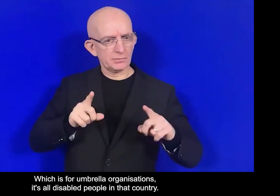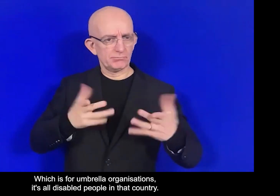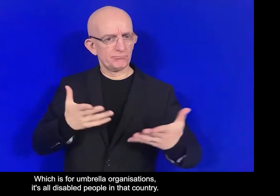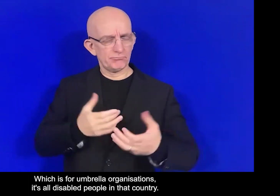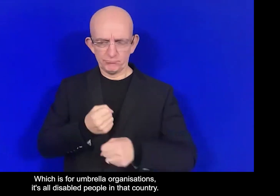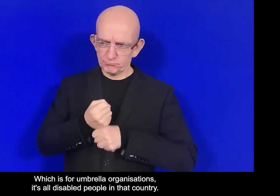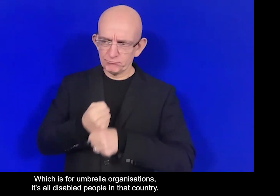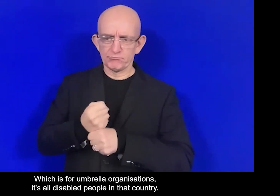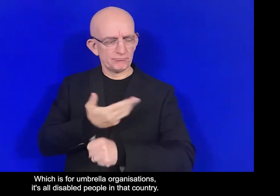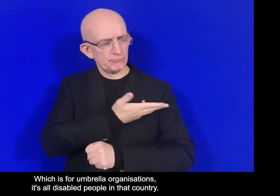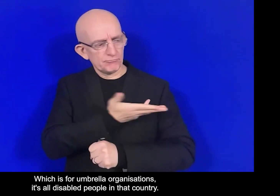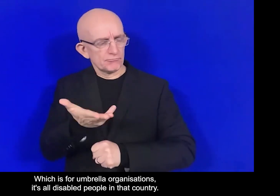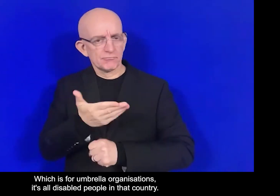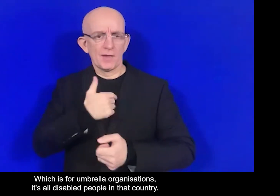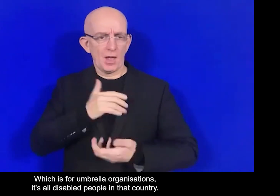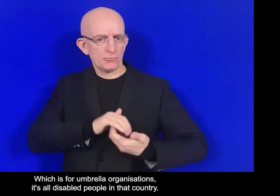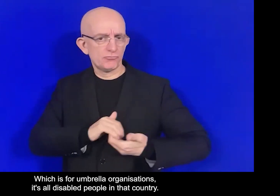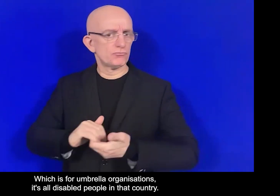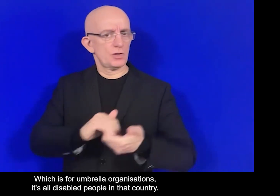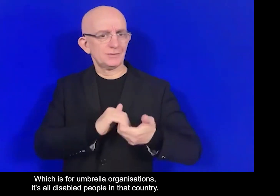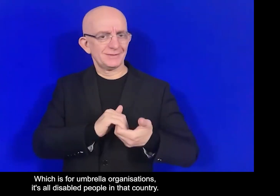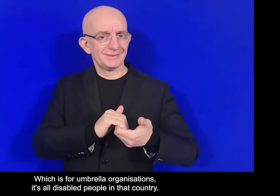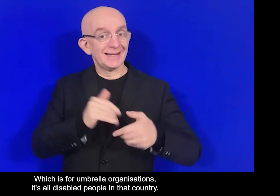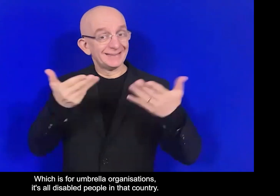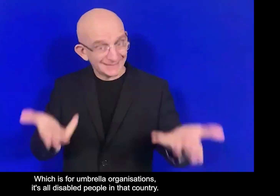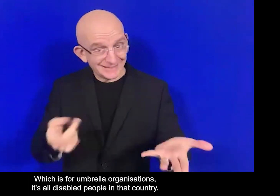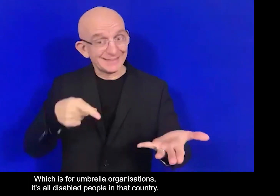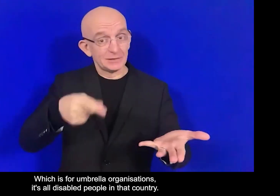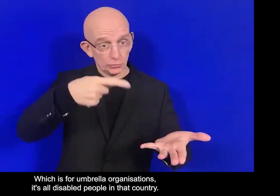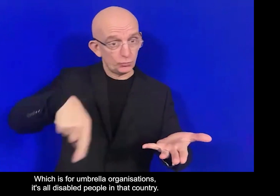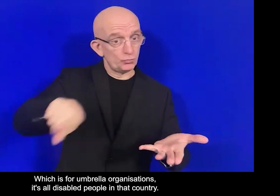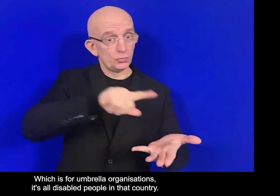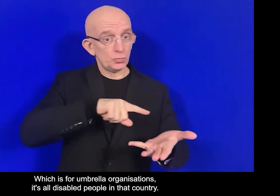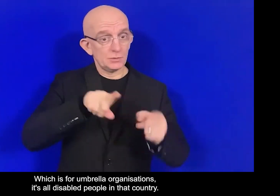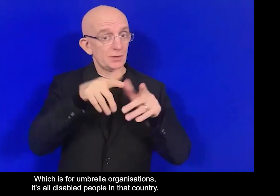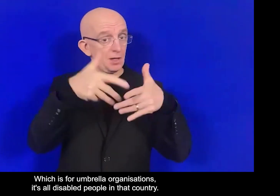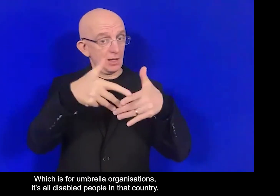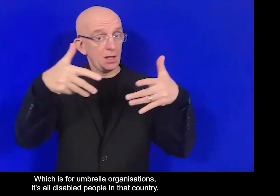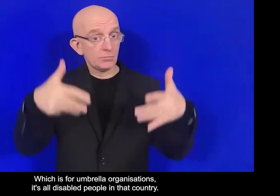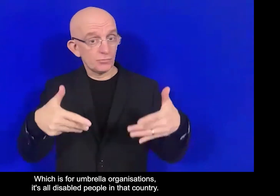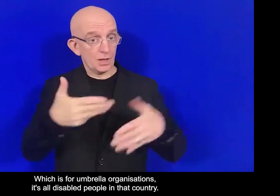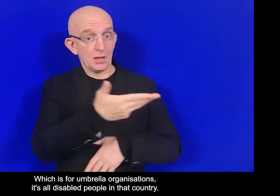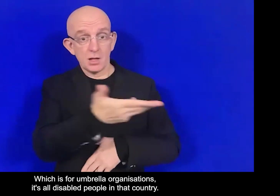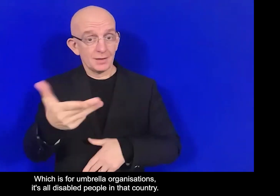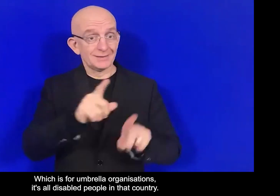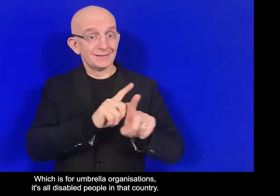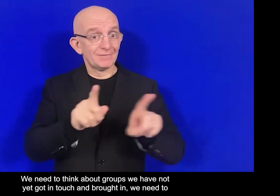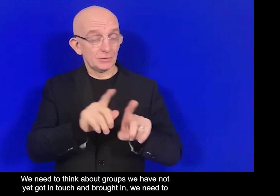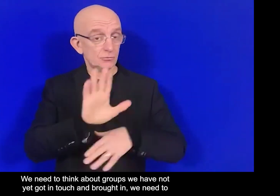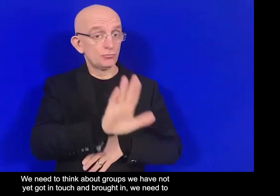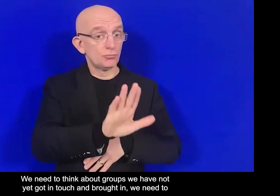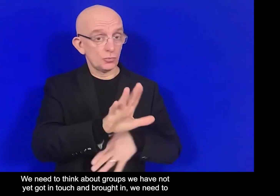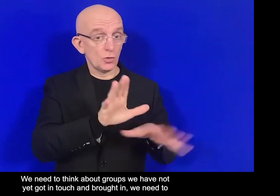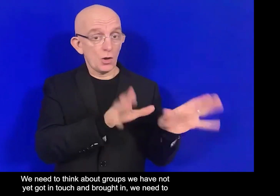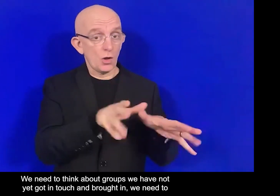which is for you, umbrella organizations, is all disabled people in that country. And we